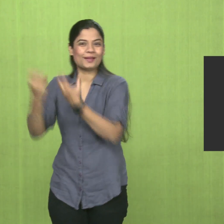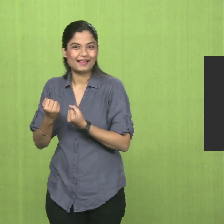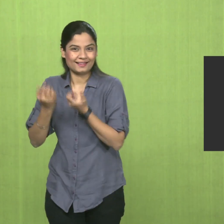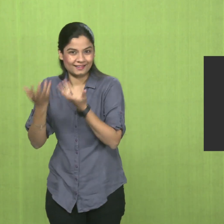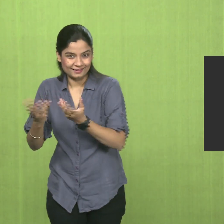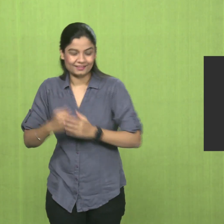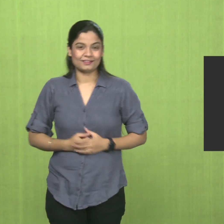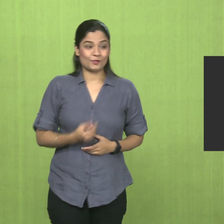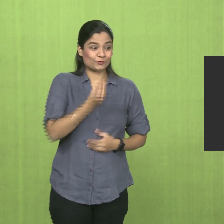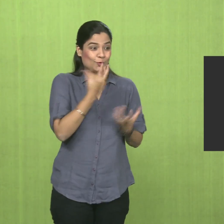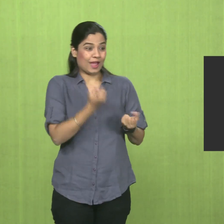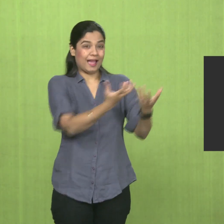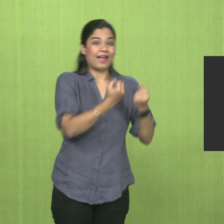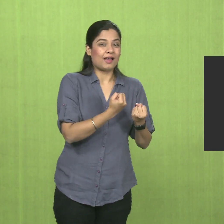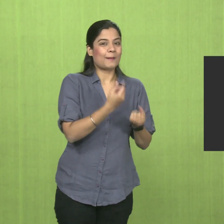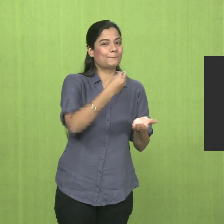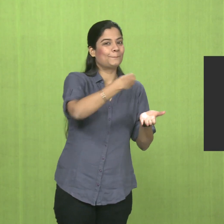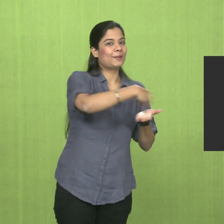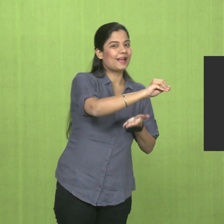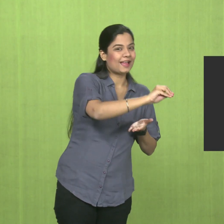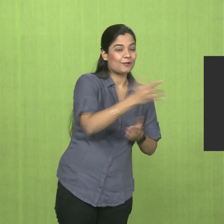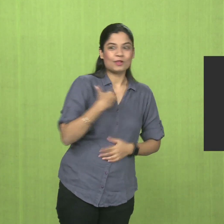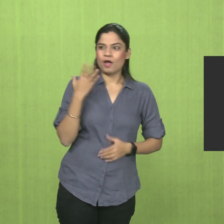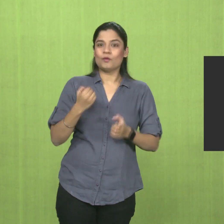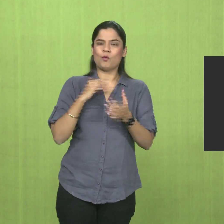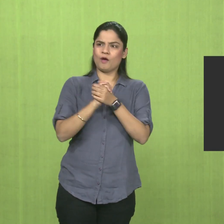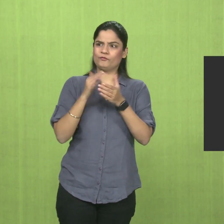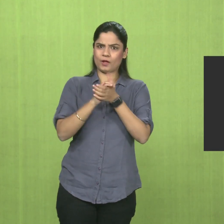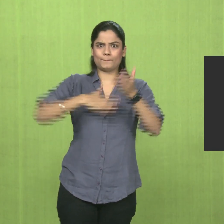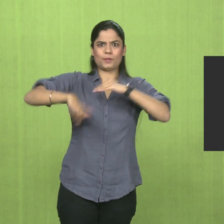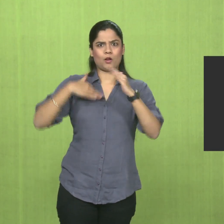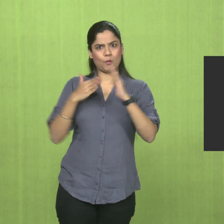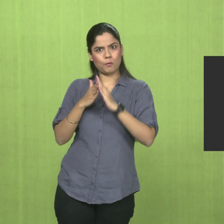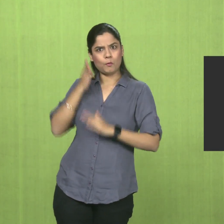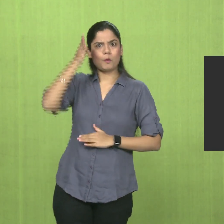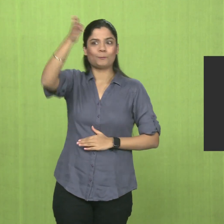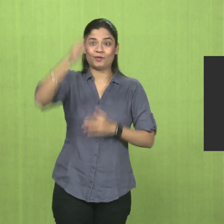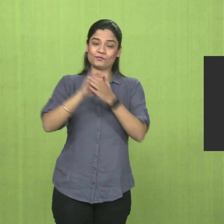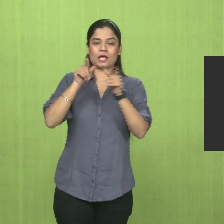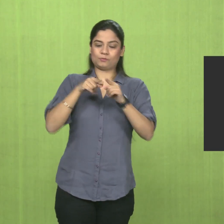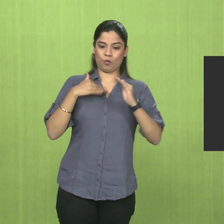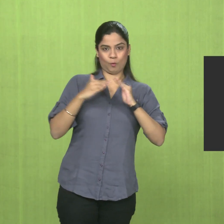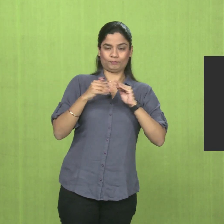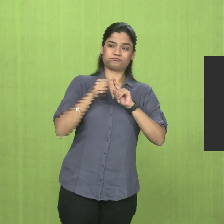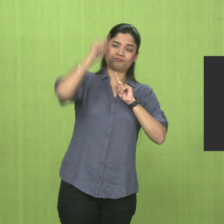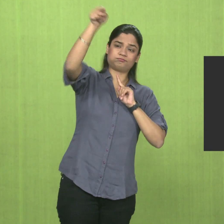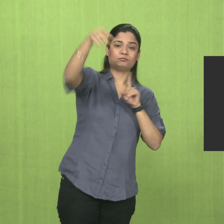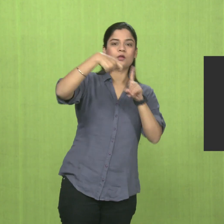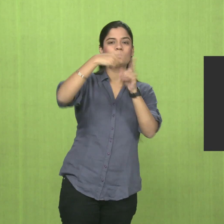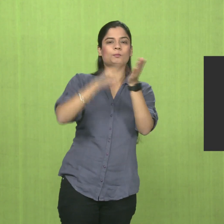you can buy a nice dress that you're looking for. Something for food if you're looking for, then you have to pay for it. For example, I have to